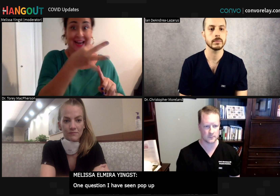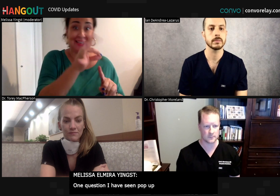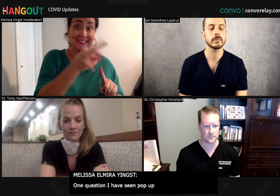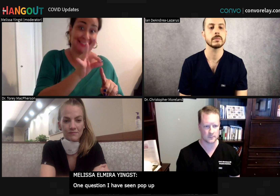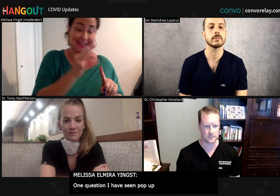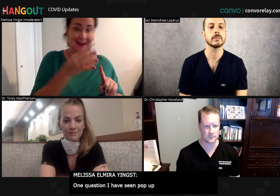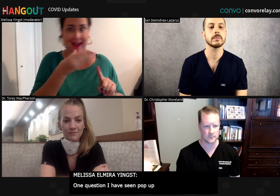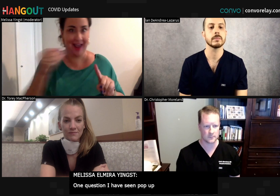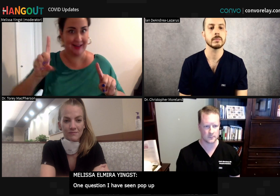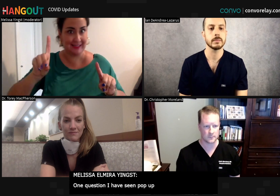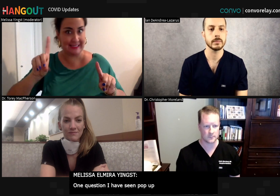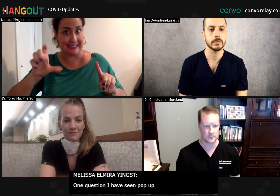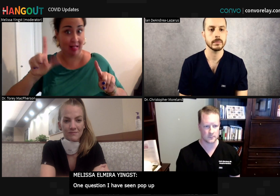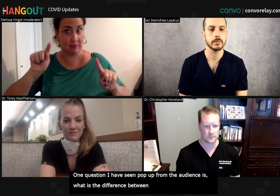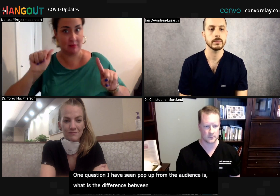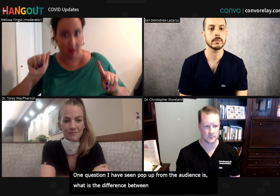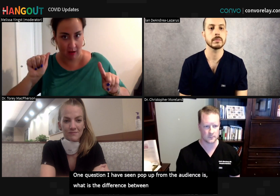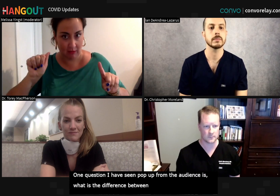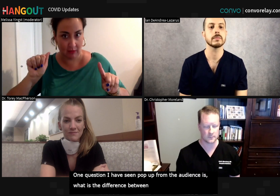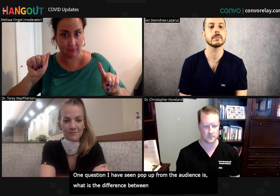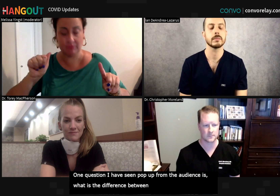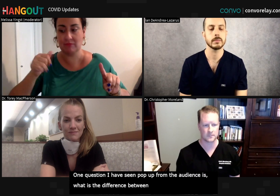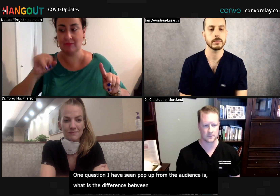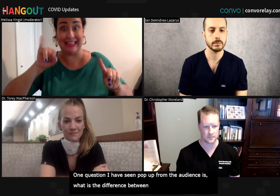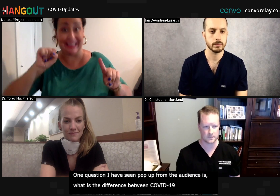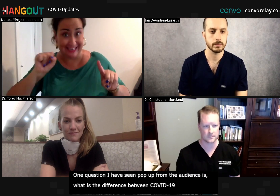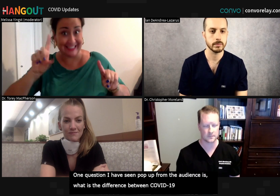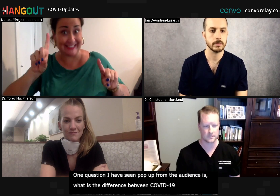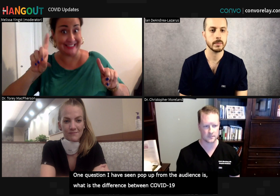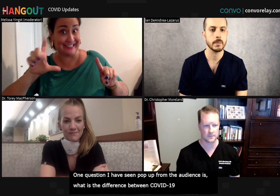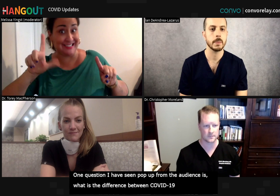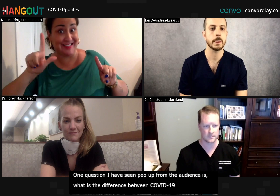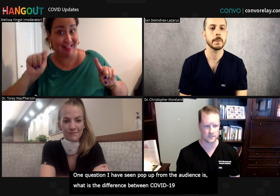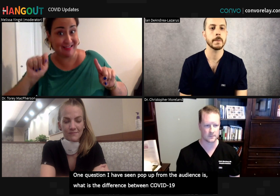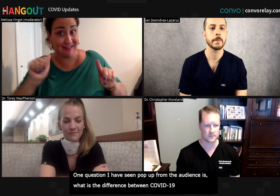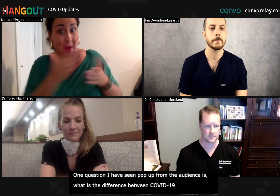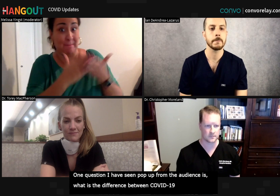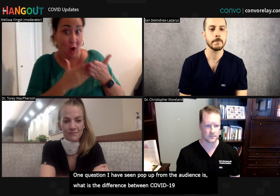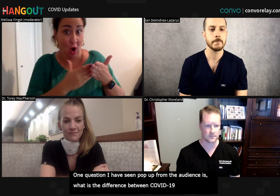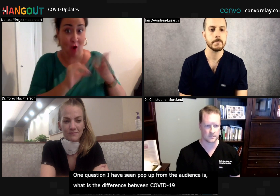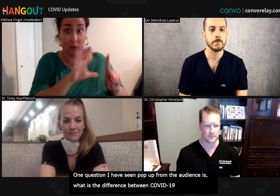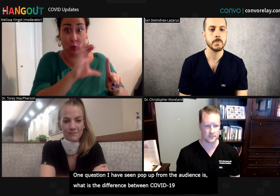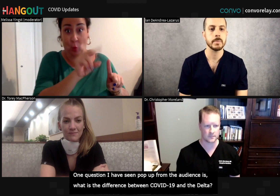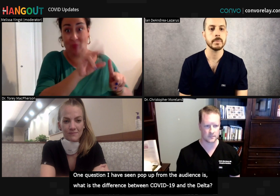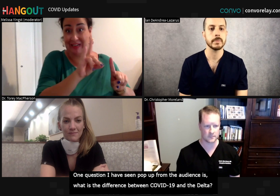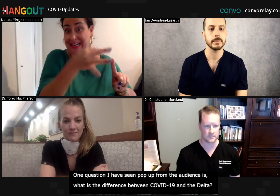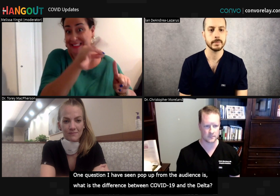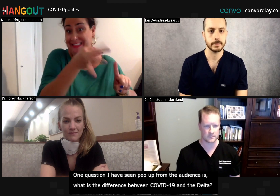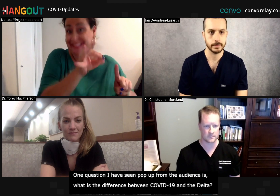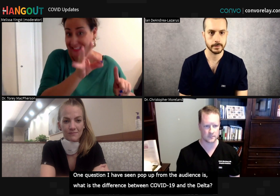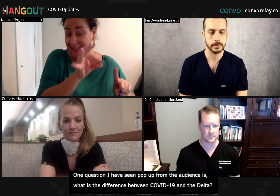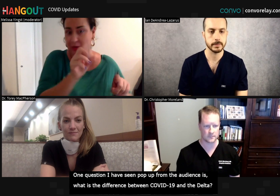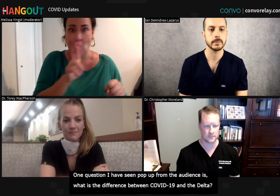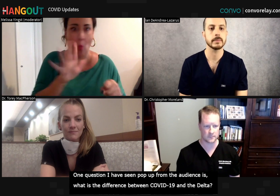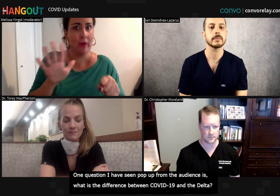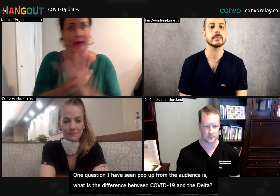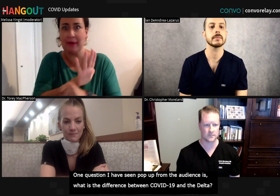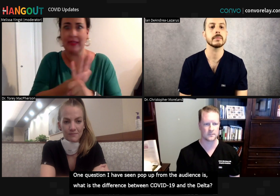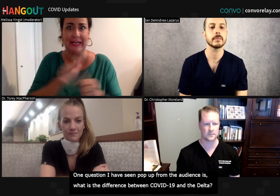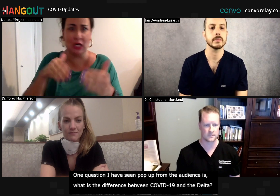between COVID-19 and the Delta? And is the Delta part of COVID-19,